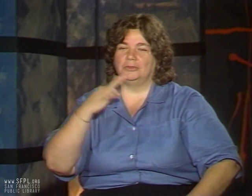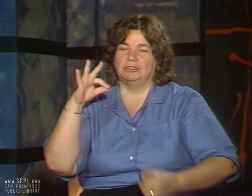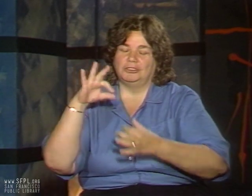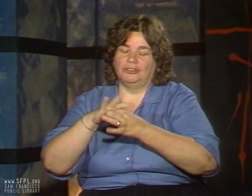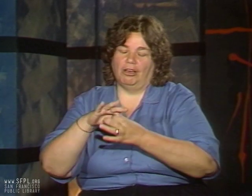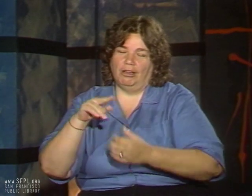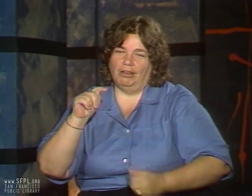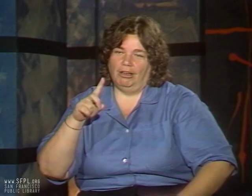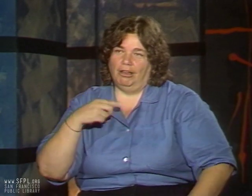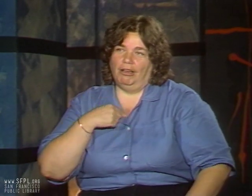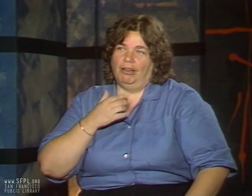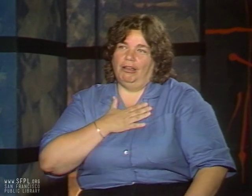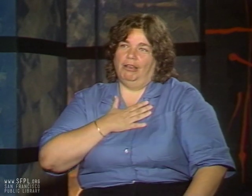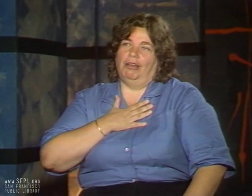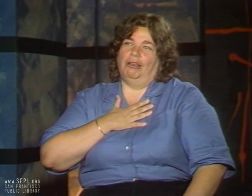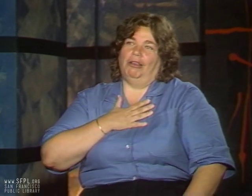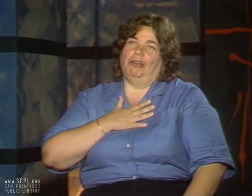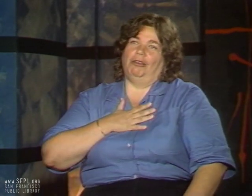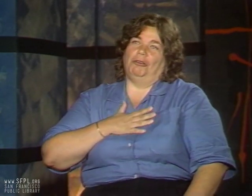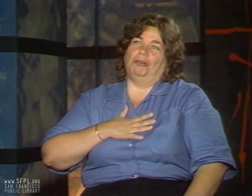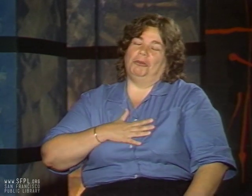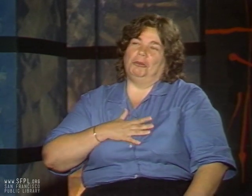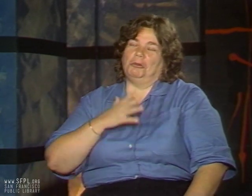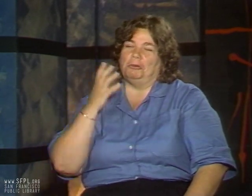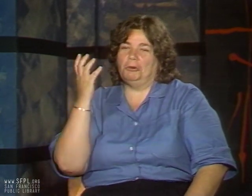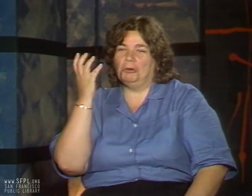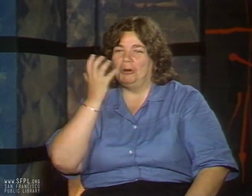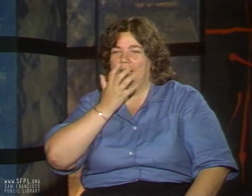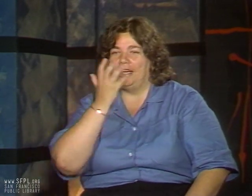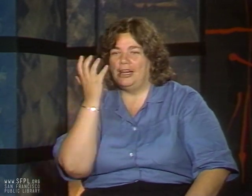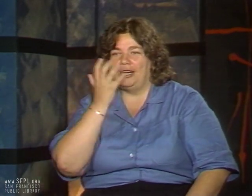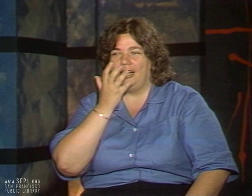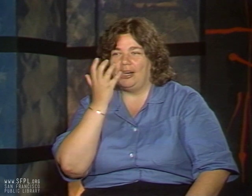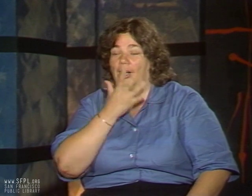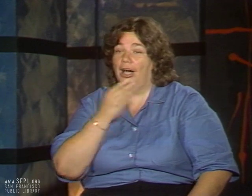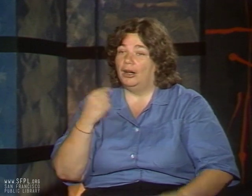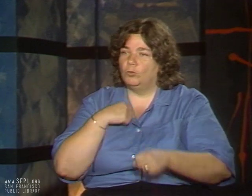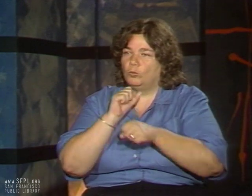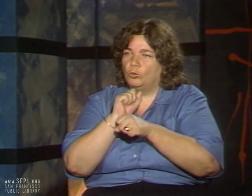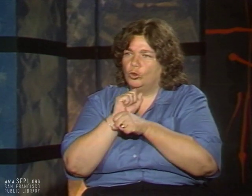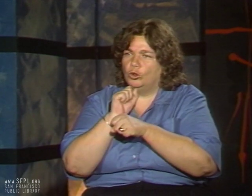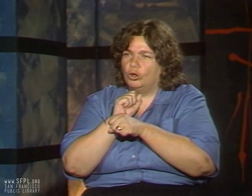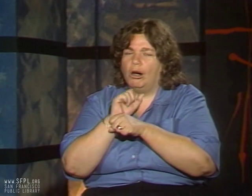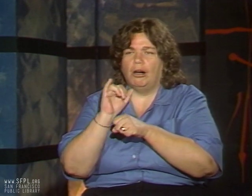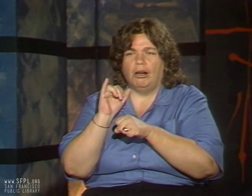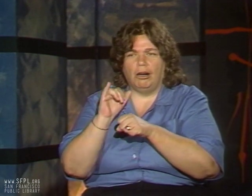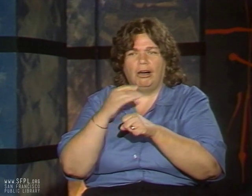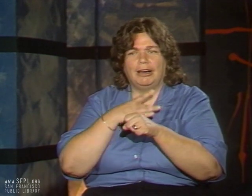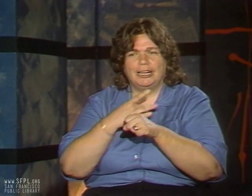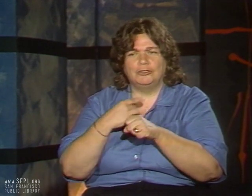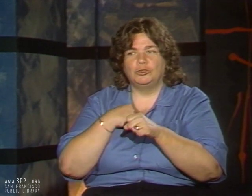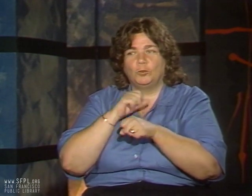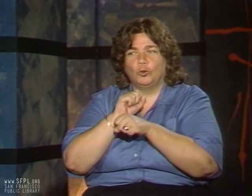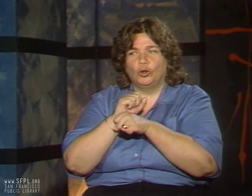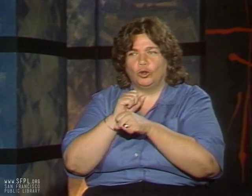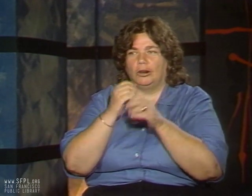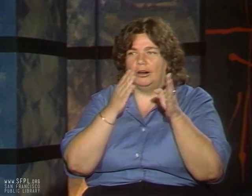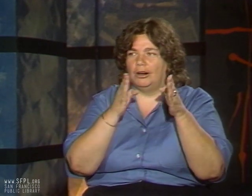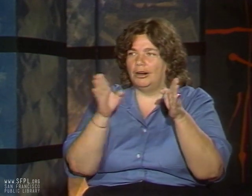my life. When the summer came to an end, they chose me as a company member. I couldn't believe it. It's kind